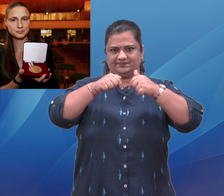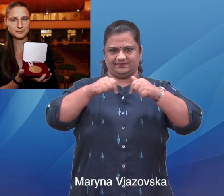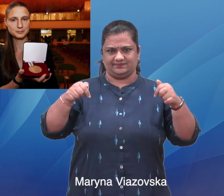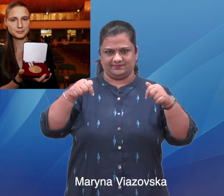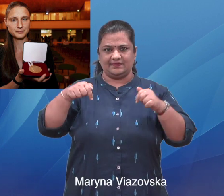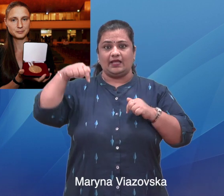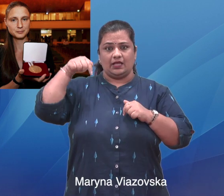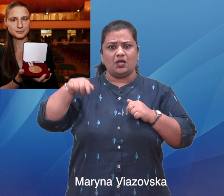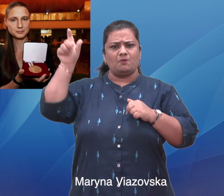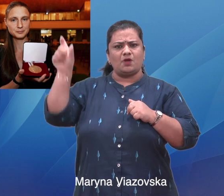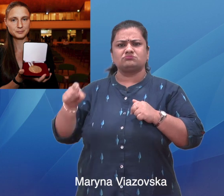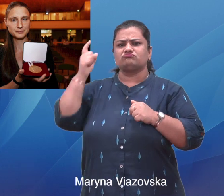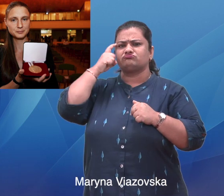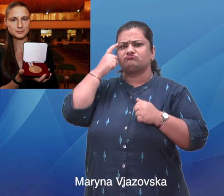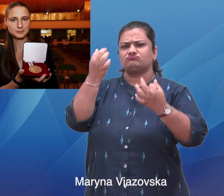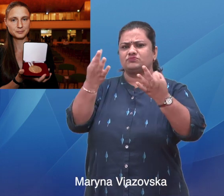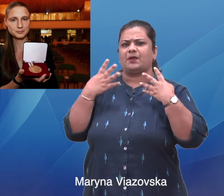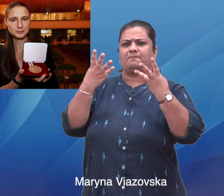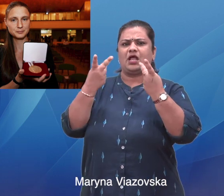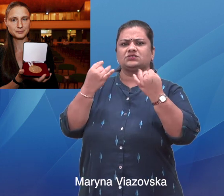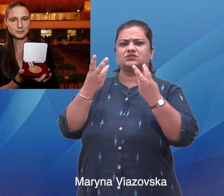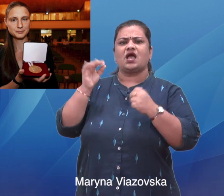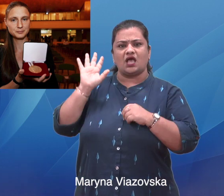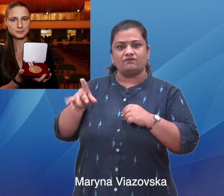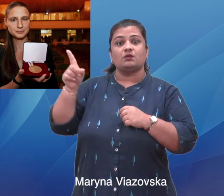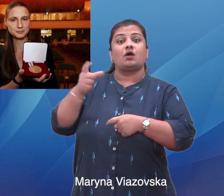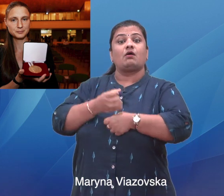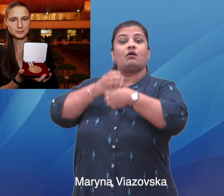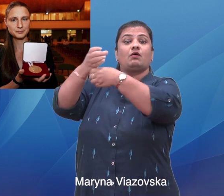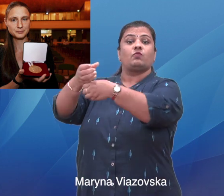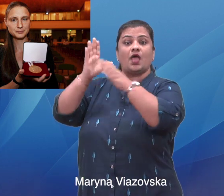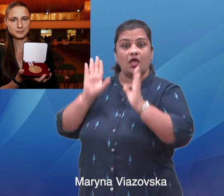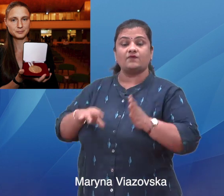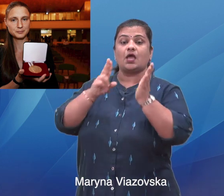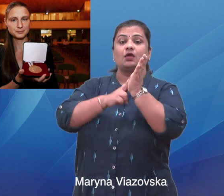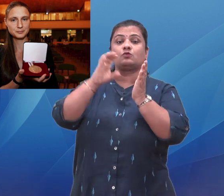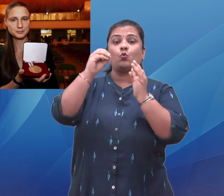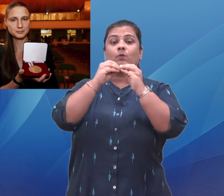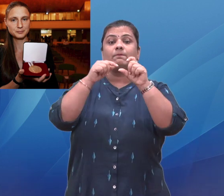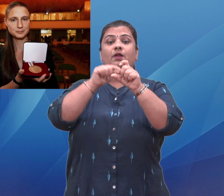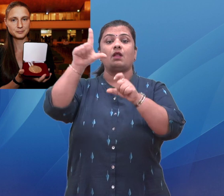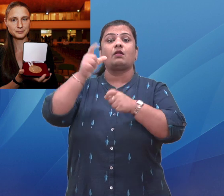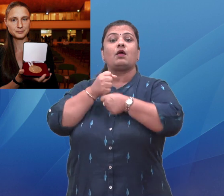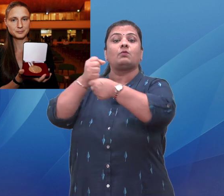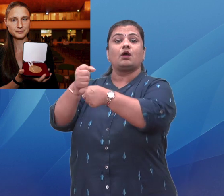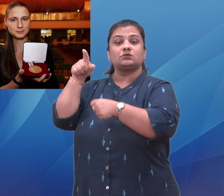Fields Medal, which is often described as a Nobel Prize in mathematics. The International Mathematical Union said